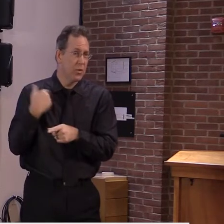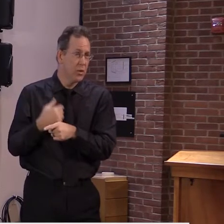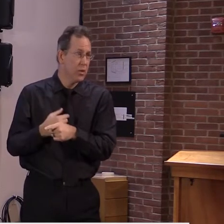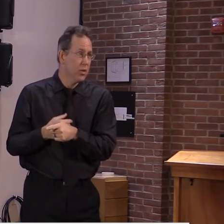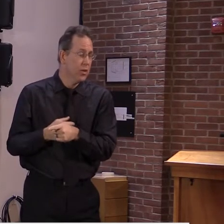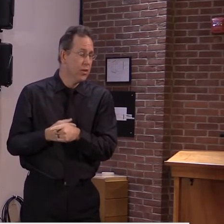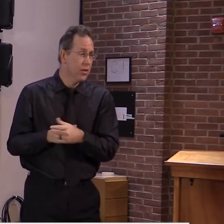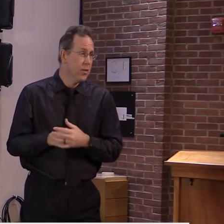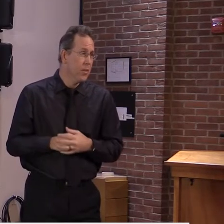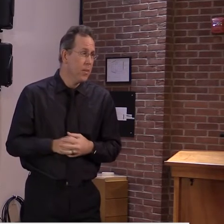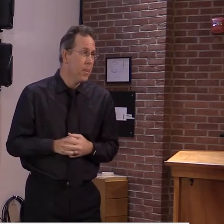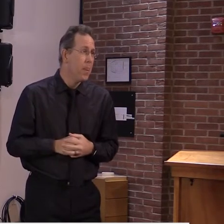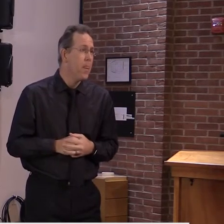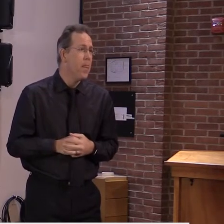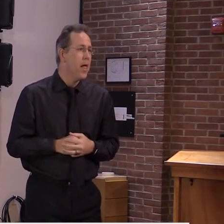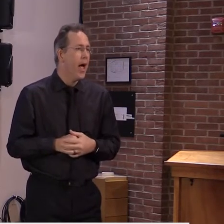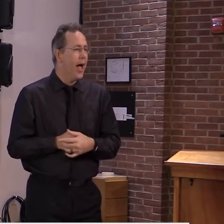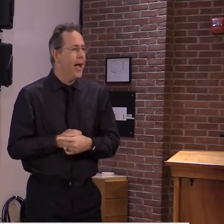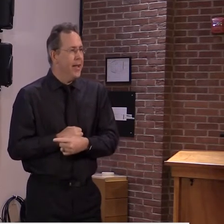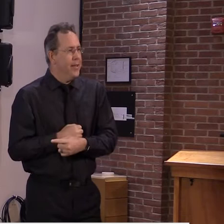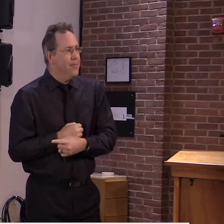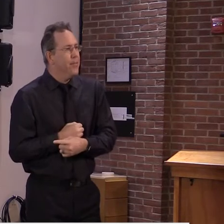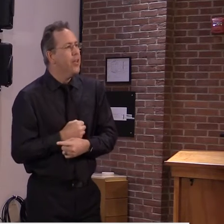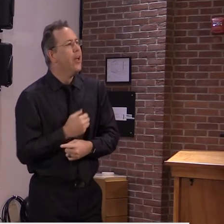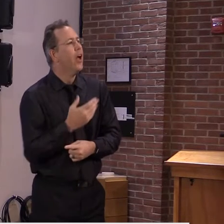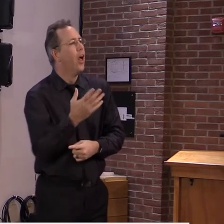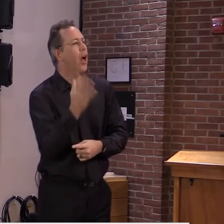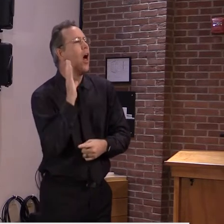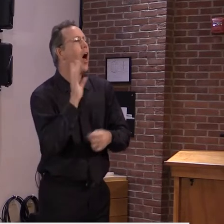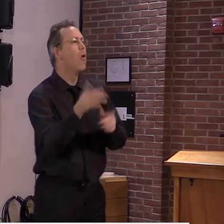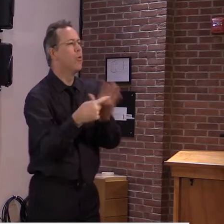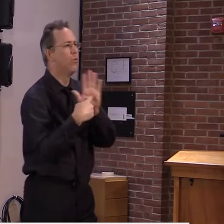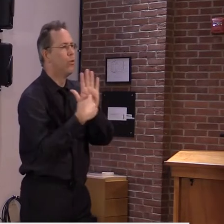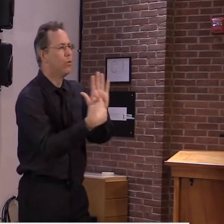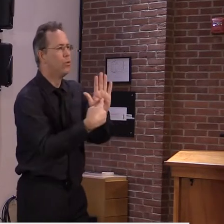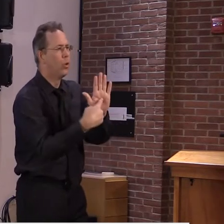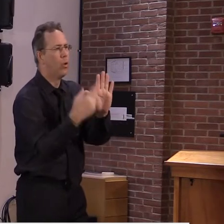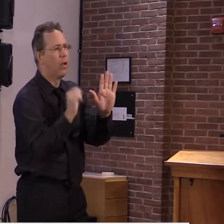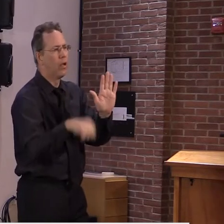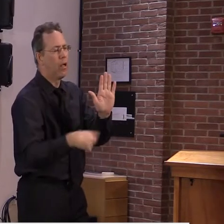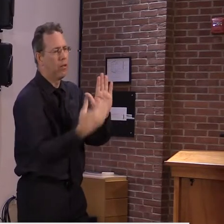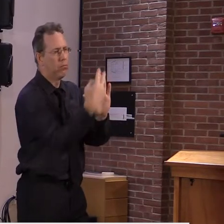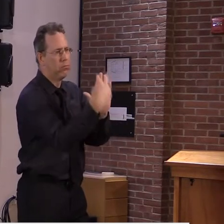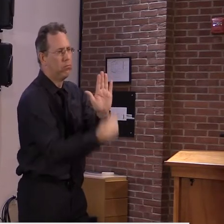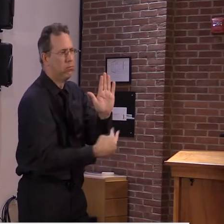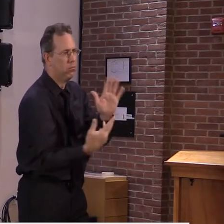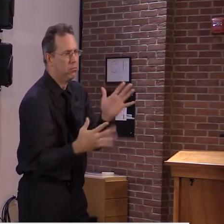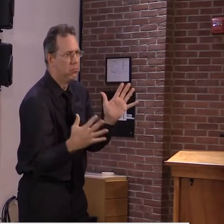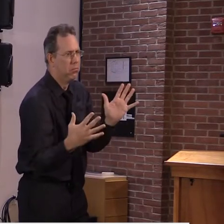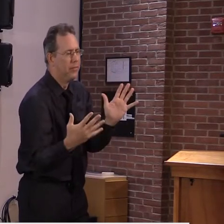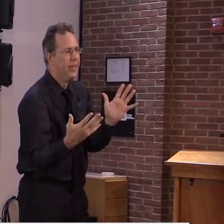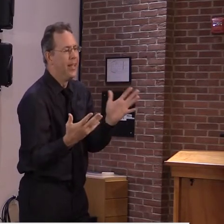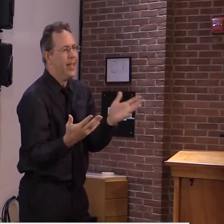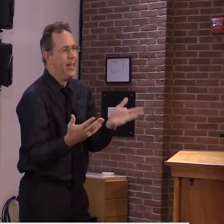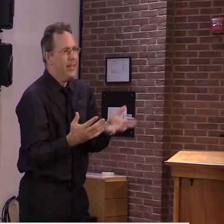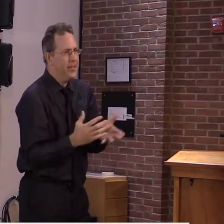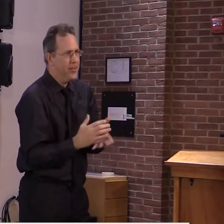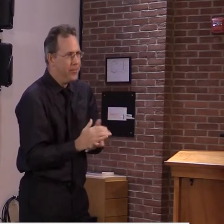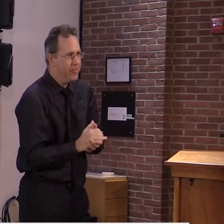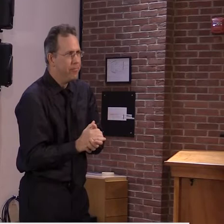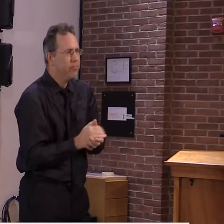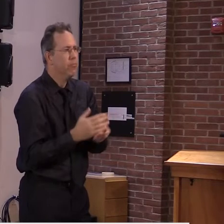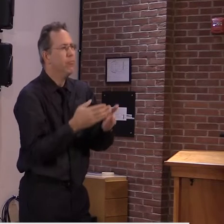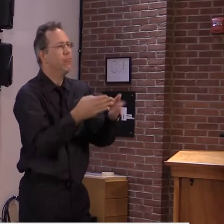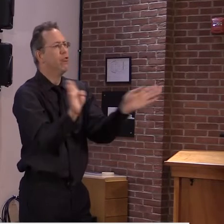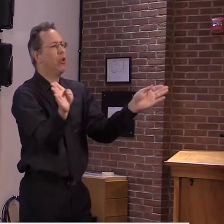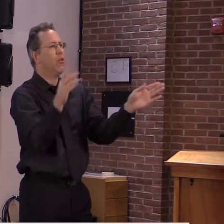list? Yeah, we will share what we are able to share based on the usual considerations with numbers,